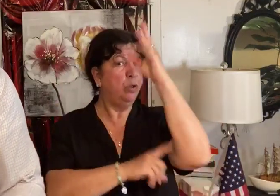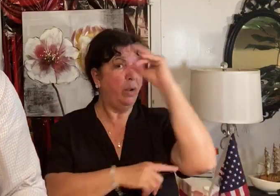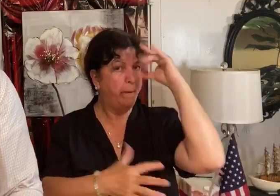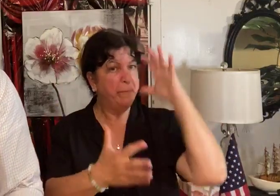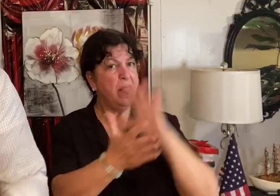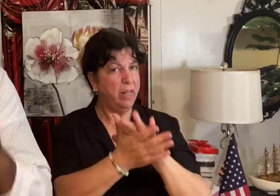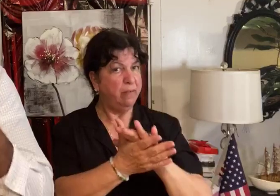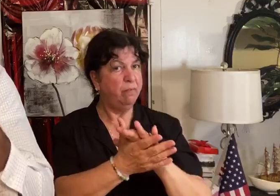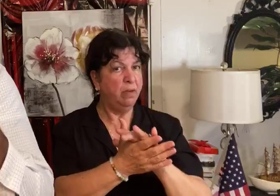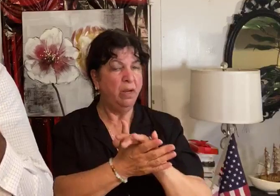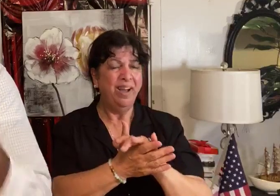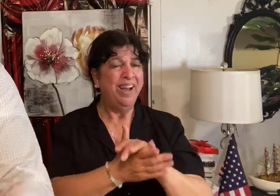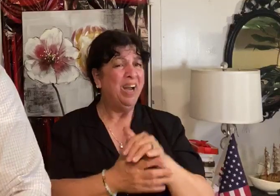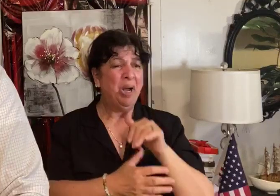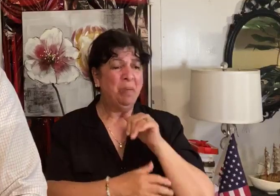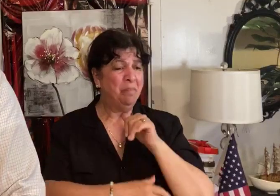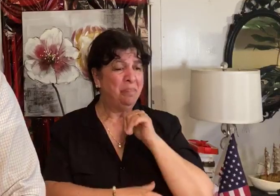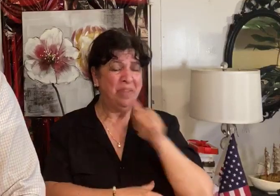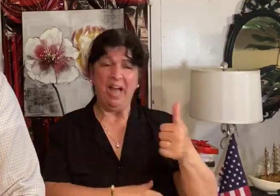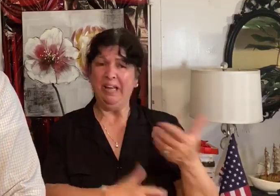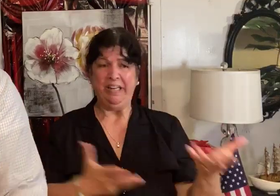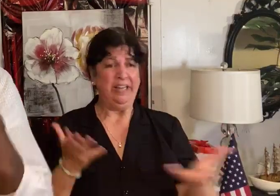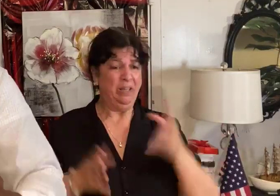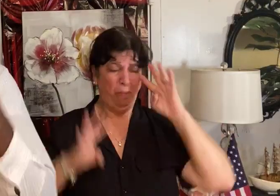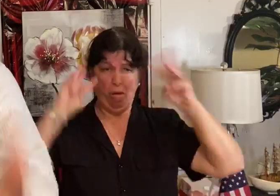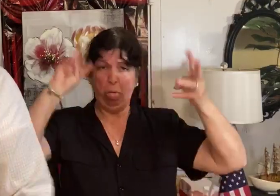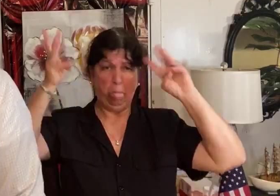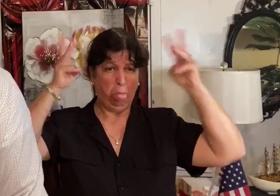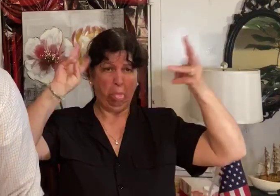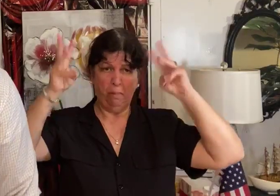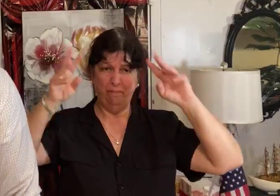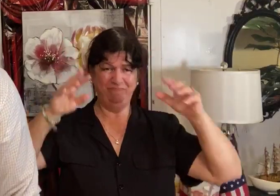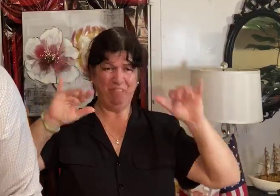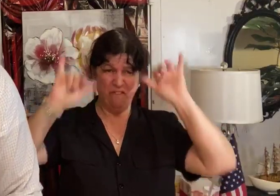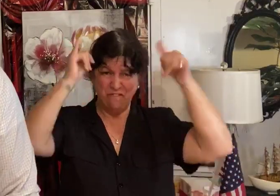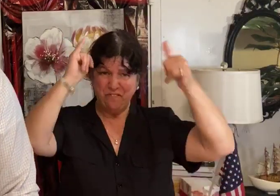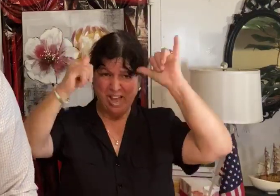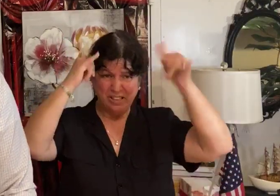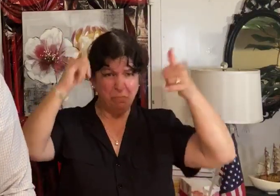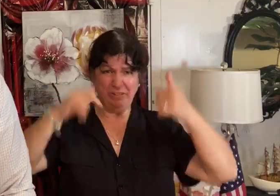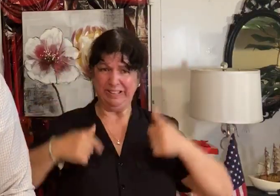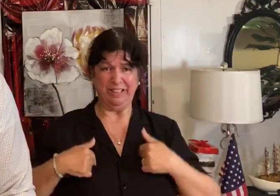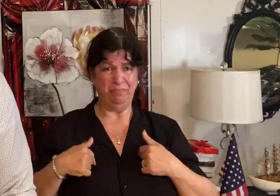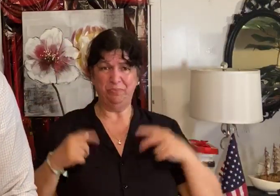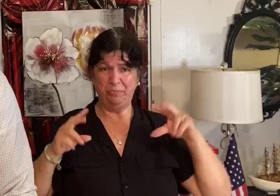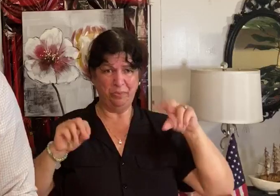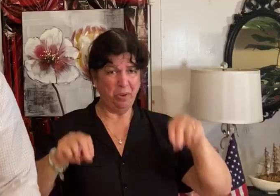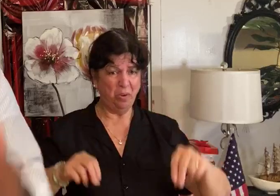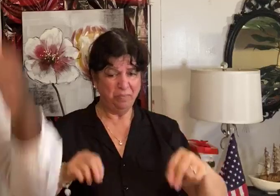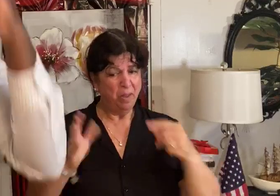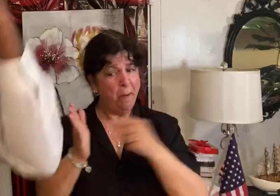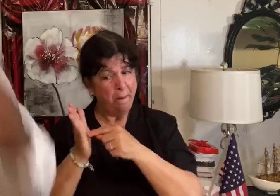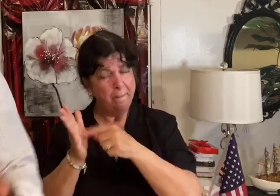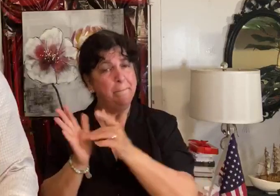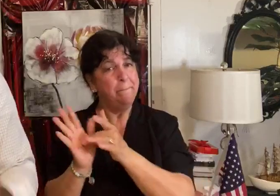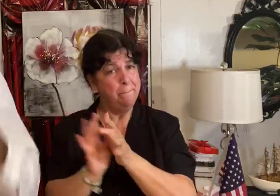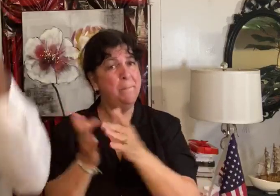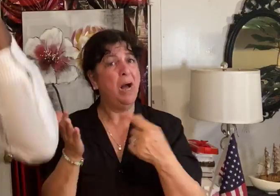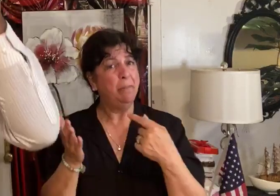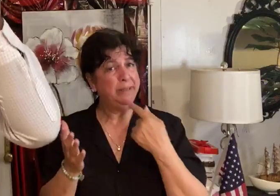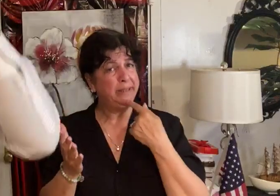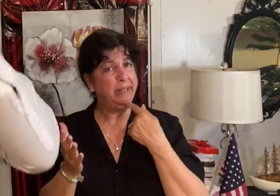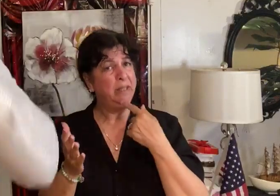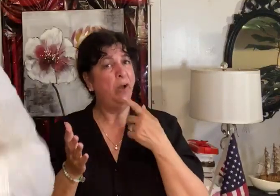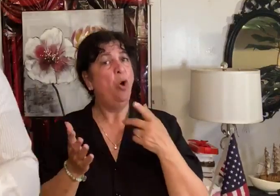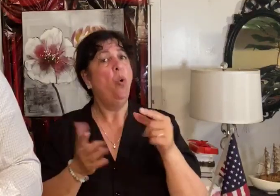I'm not here to create my own opinions and present them to you as though they were truth. I am here